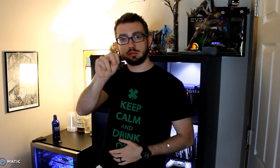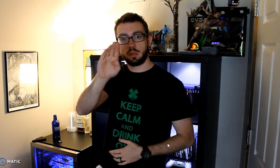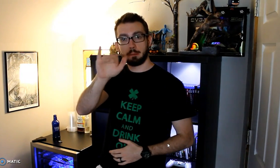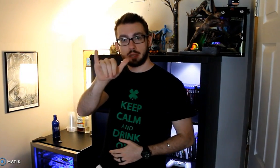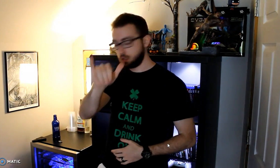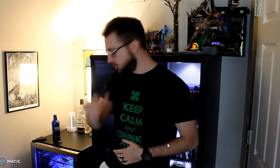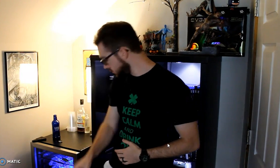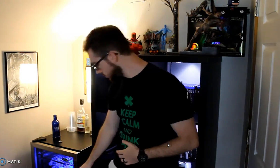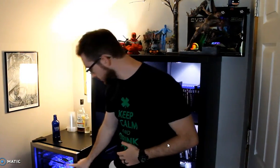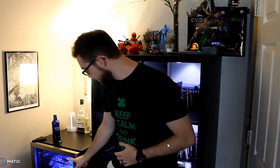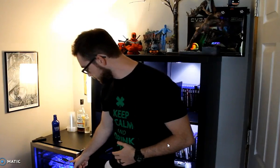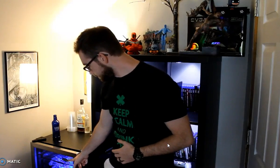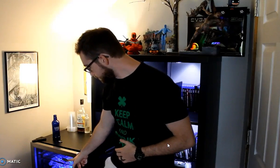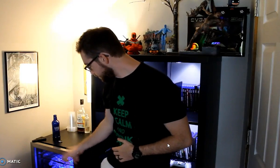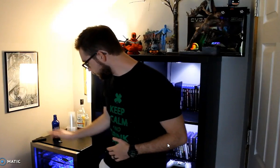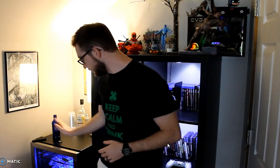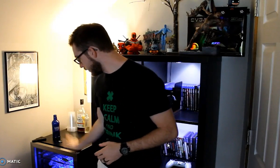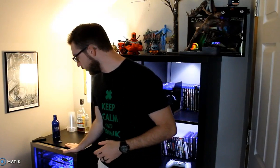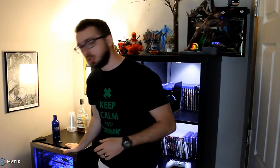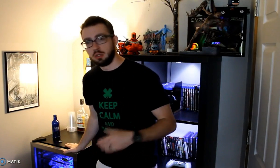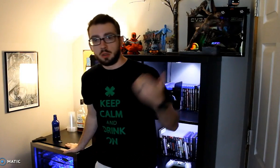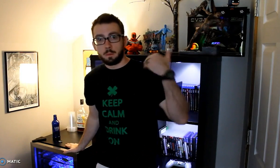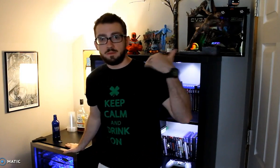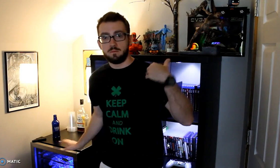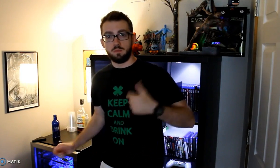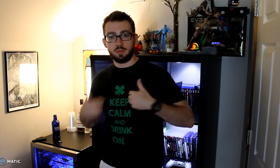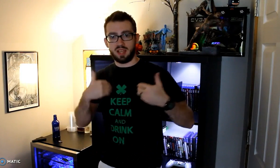brand Danby. See right here, it's got it on there.